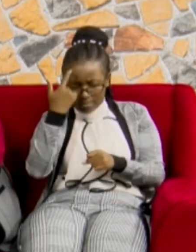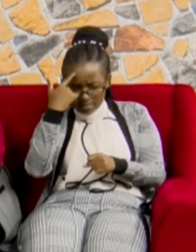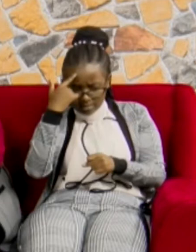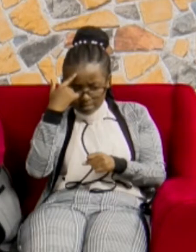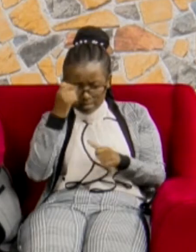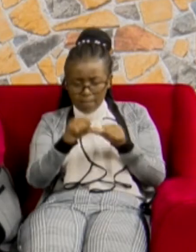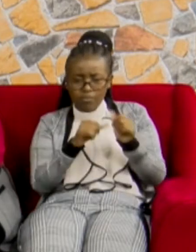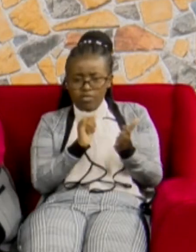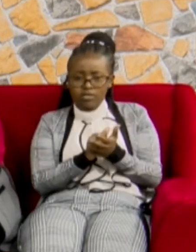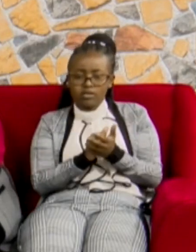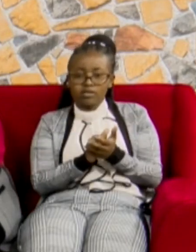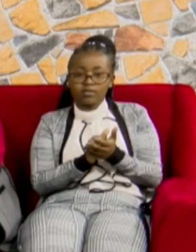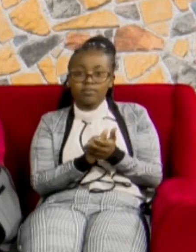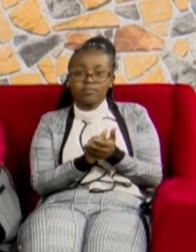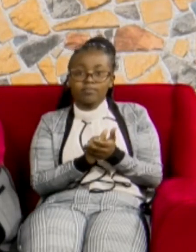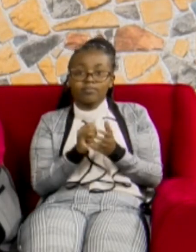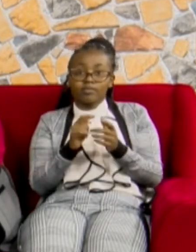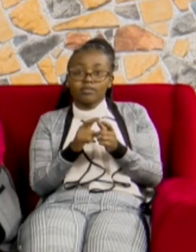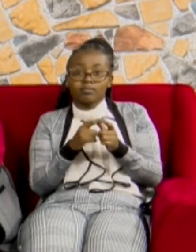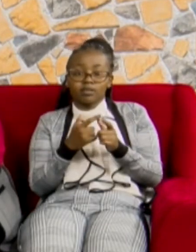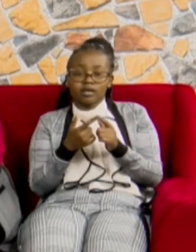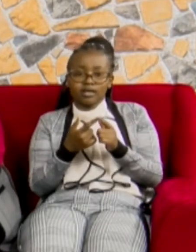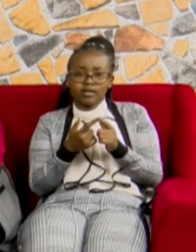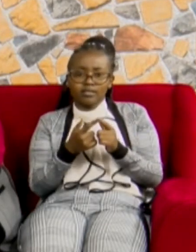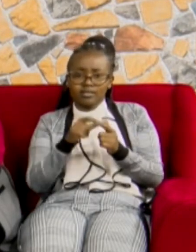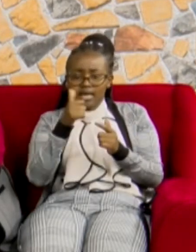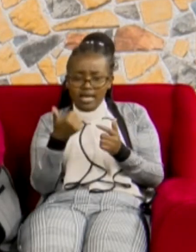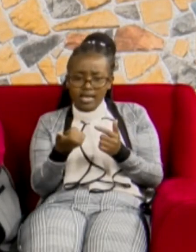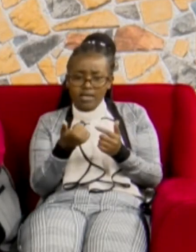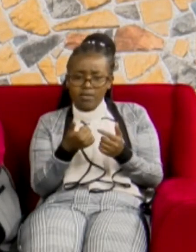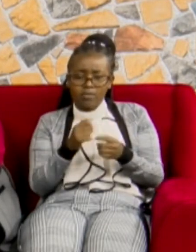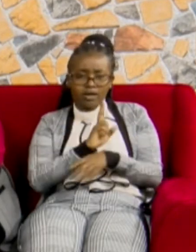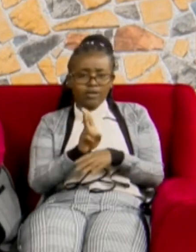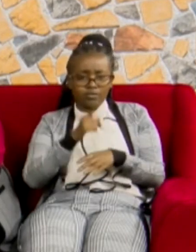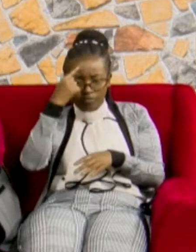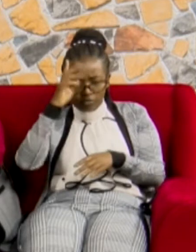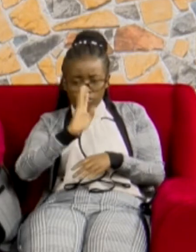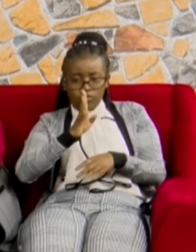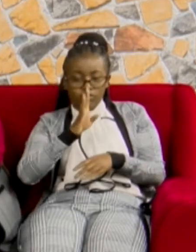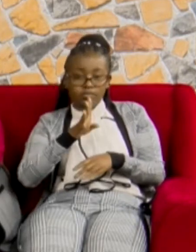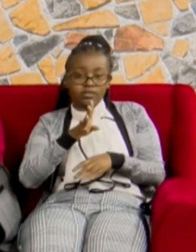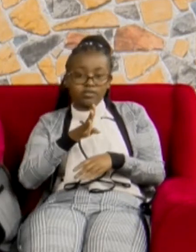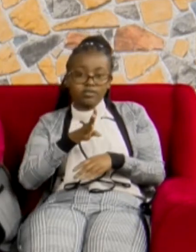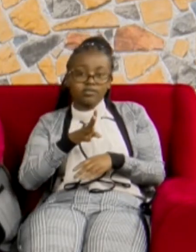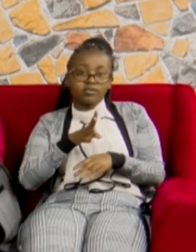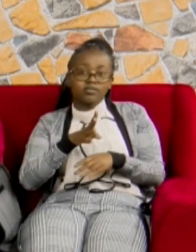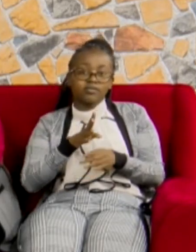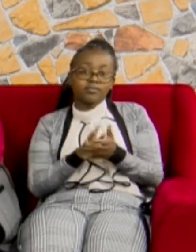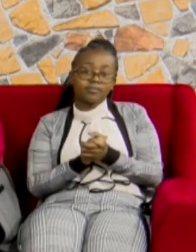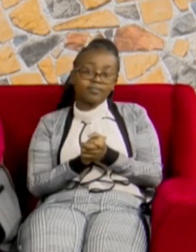about adolescence is around the corner, and I'm like, okay, is there any magic potion we can take for speech to come?